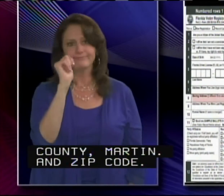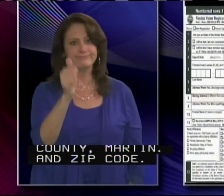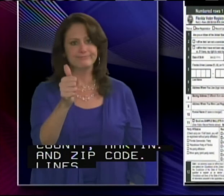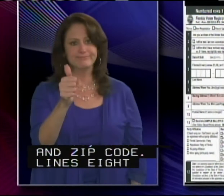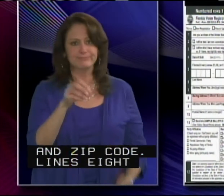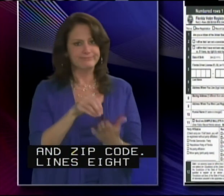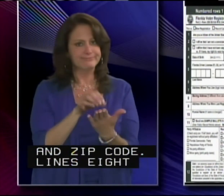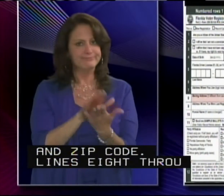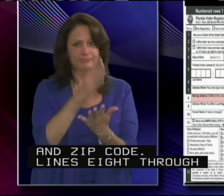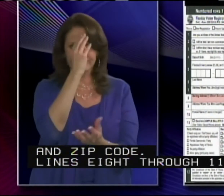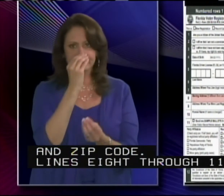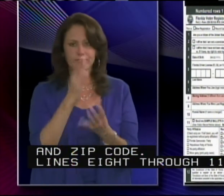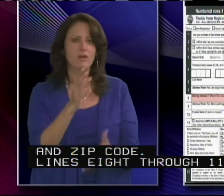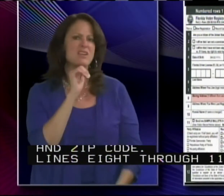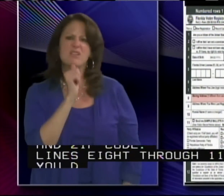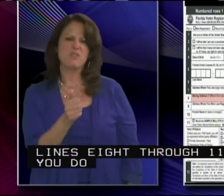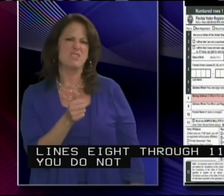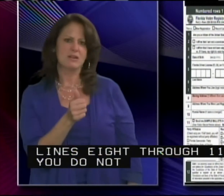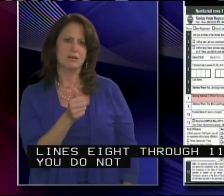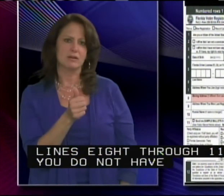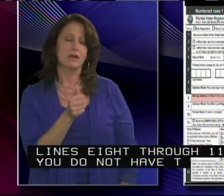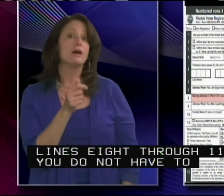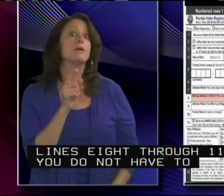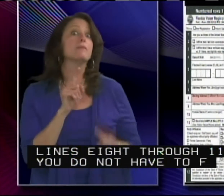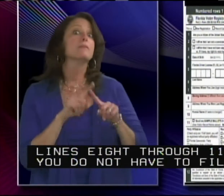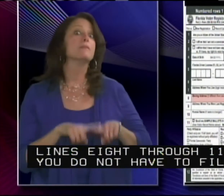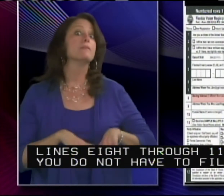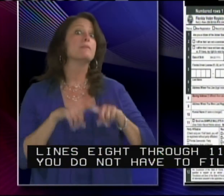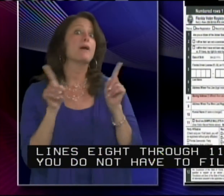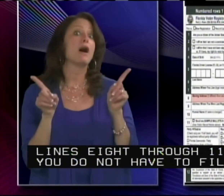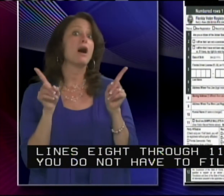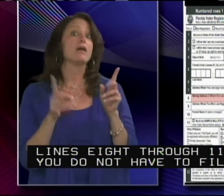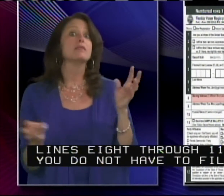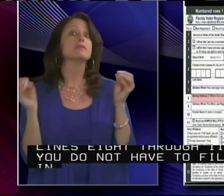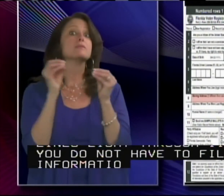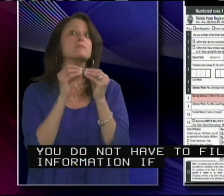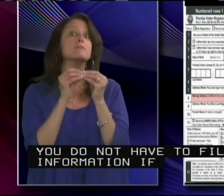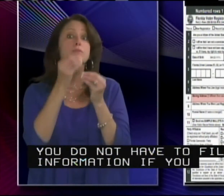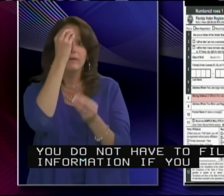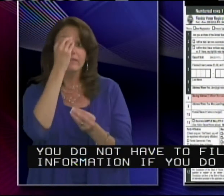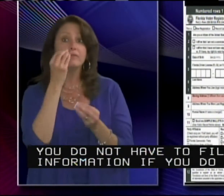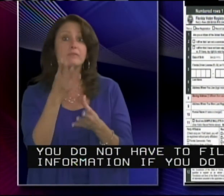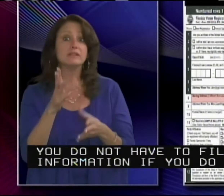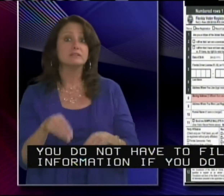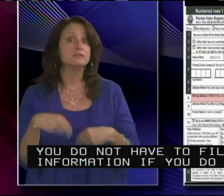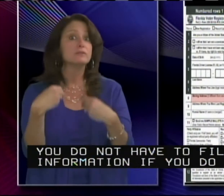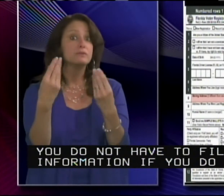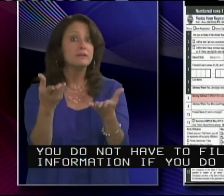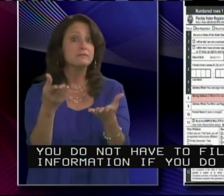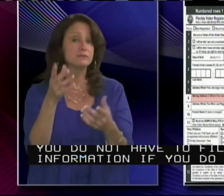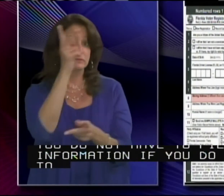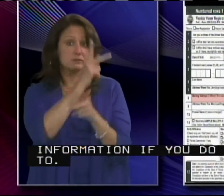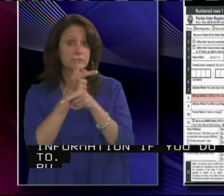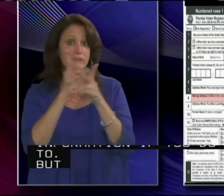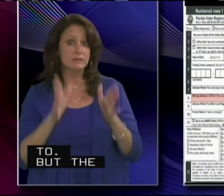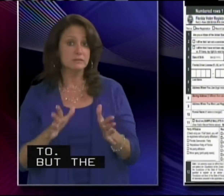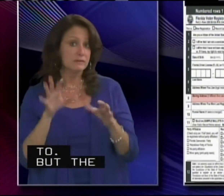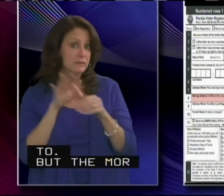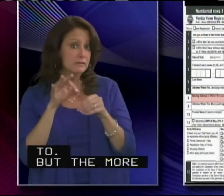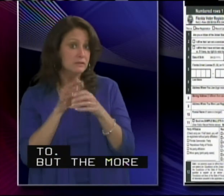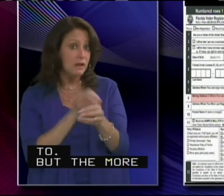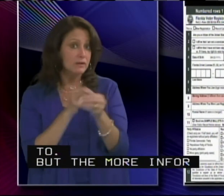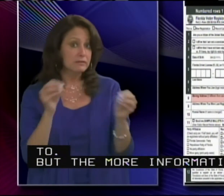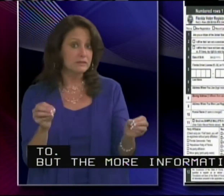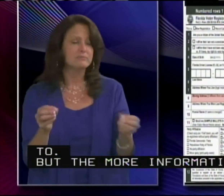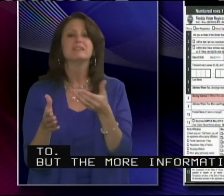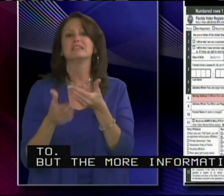not have to fill in the information if you do not want to. But the more information you give the Supervisor of